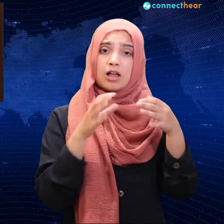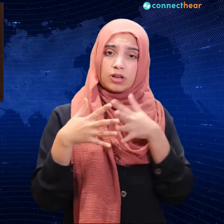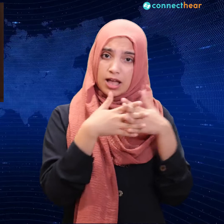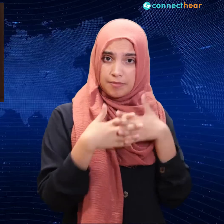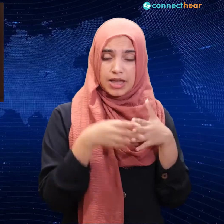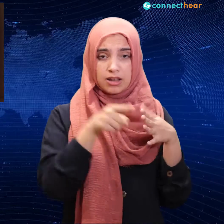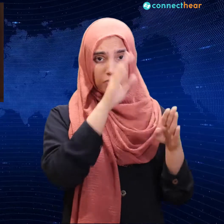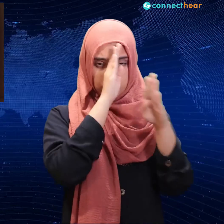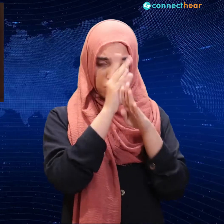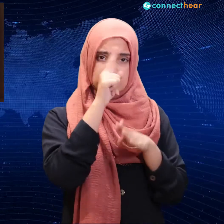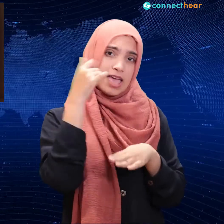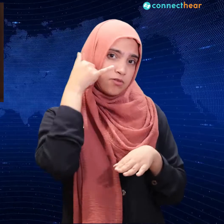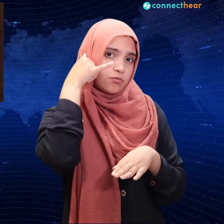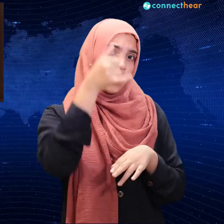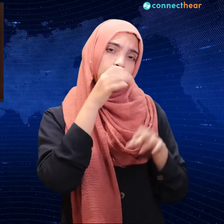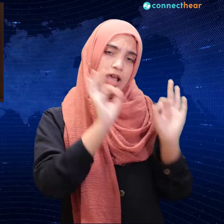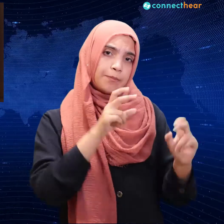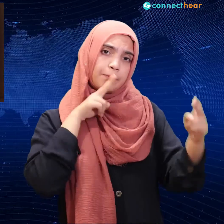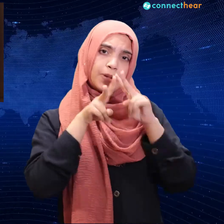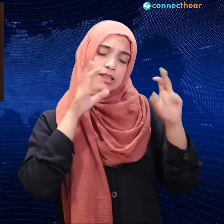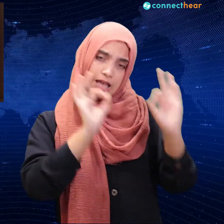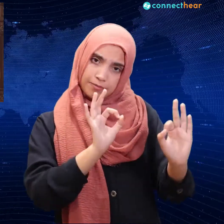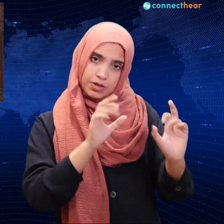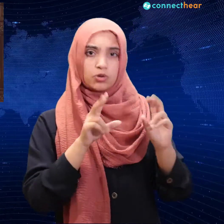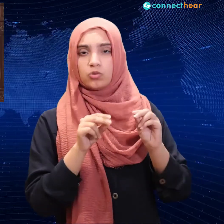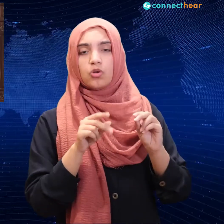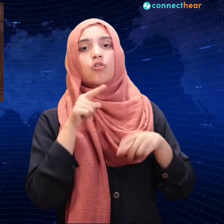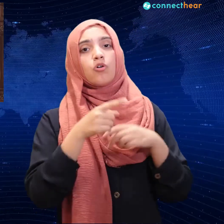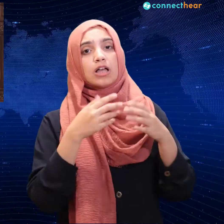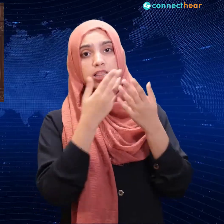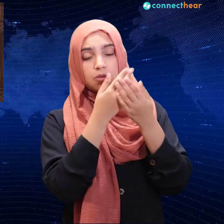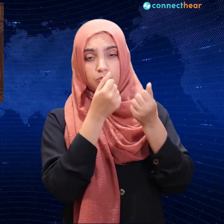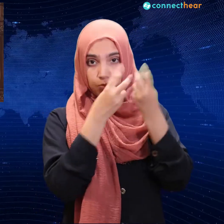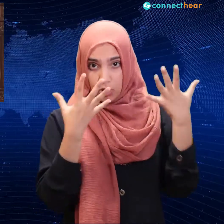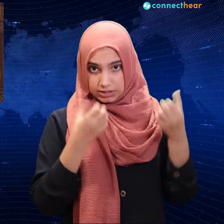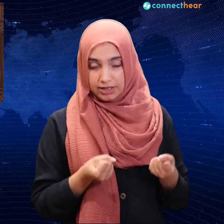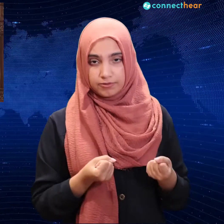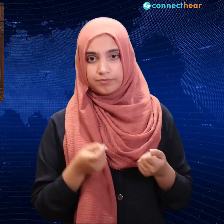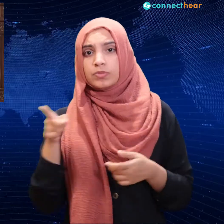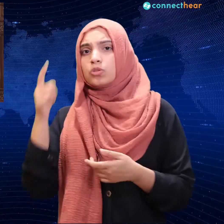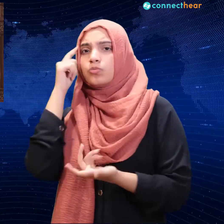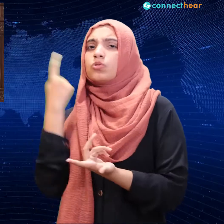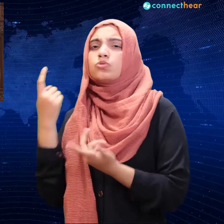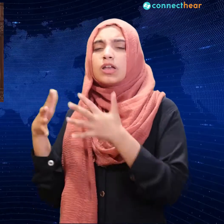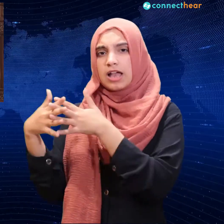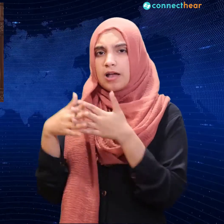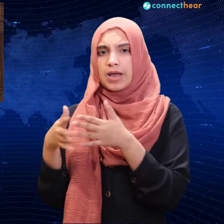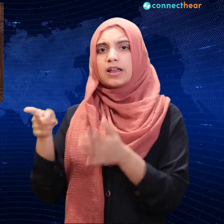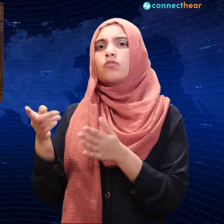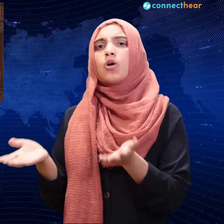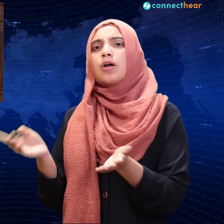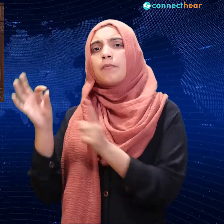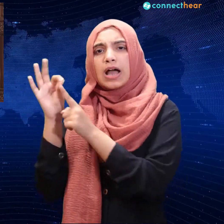dependent upon a phone call. It needs to be a multidimensional relationship. Do you consider the US pushing Pakistan into the arms